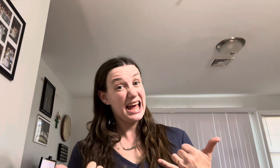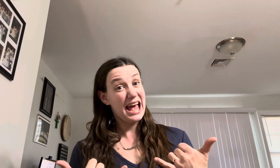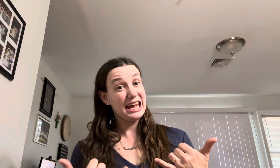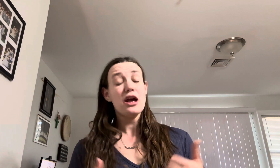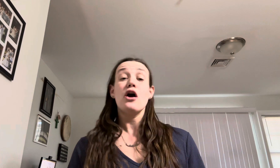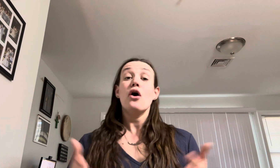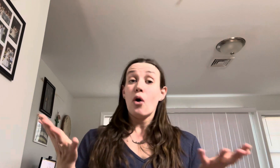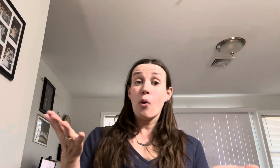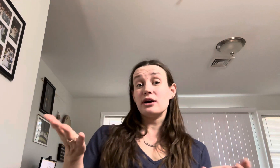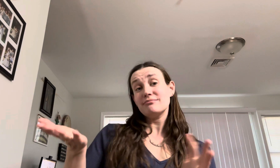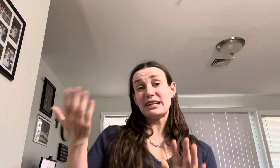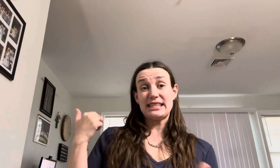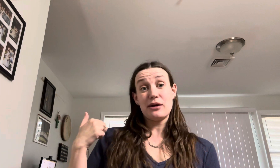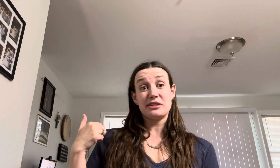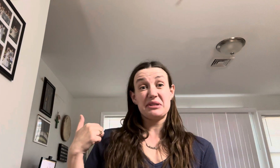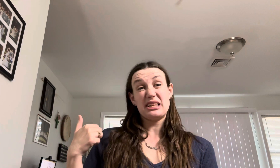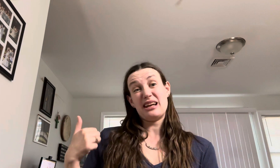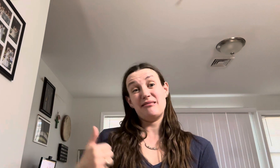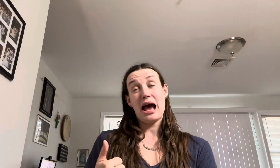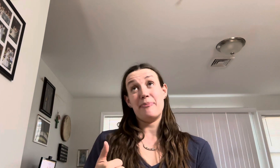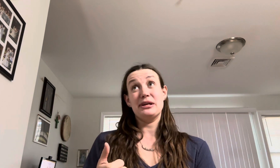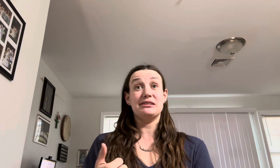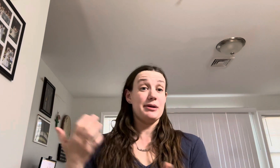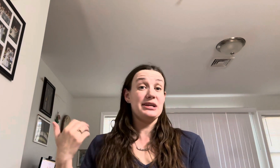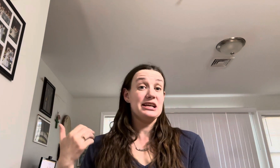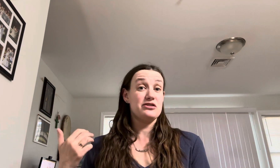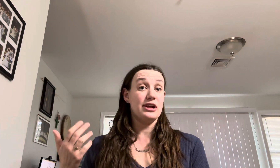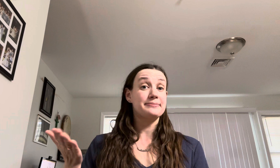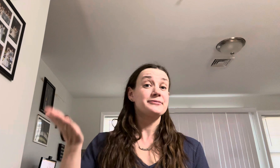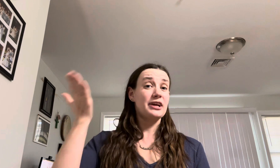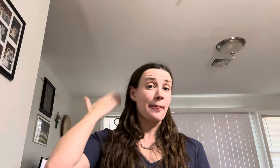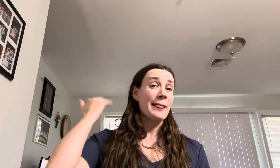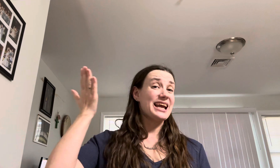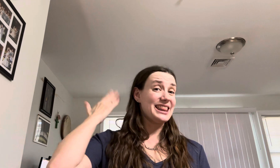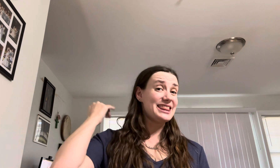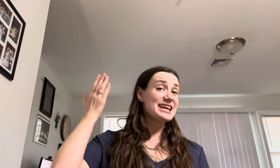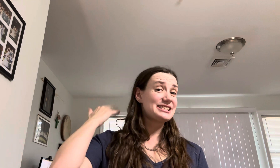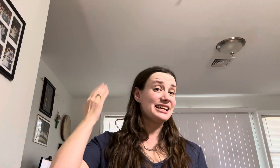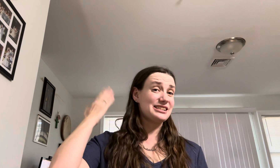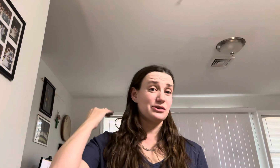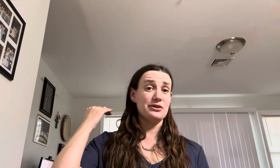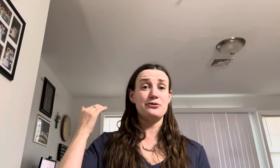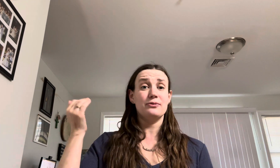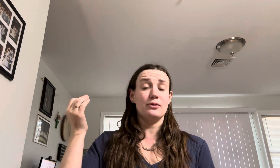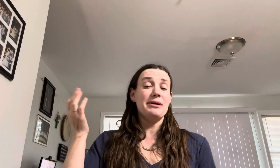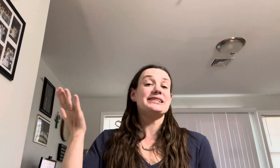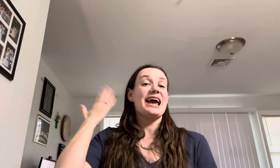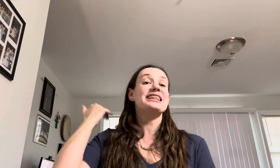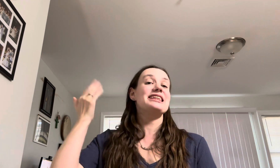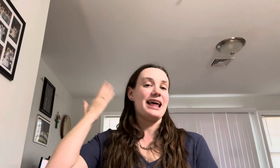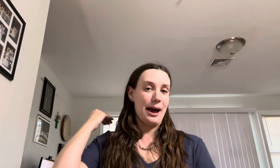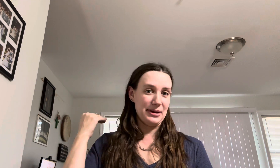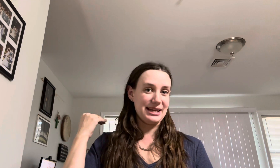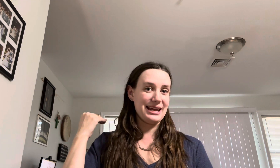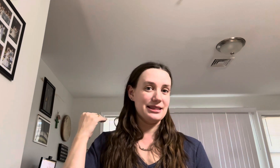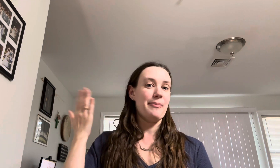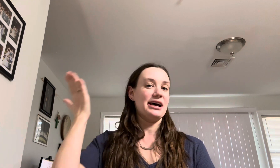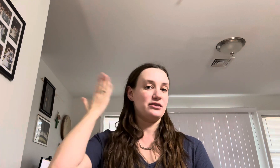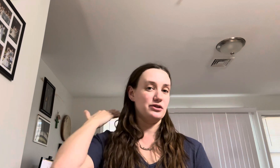today, or let's say it was something that happened maybe yesterday, right? Again, this is sort of what means like anything that happened in the past, sort of